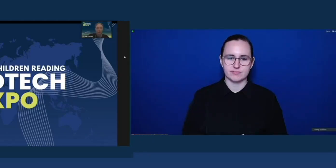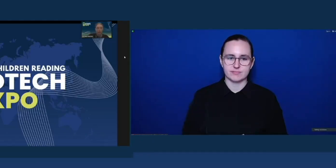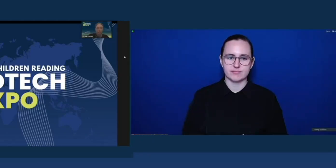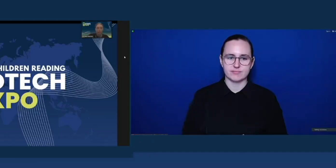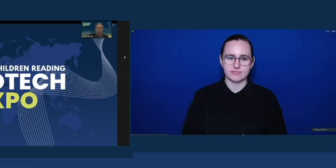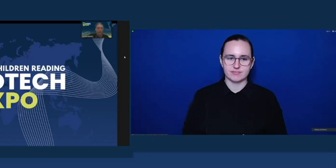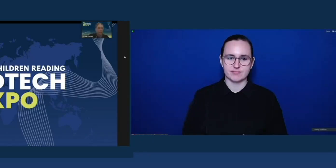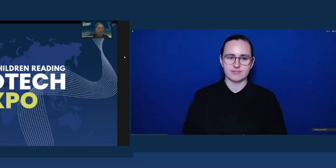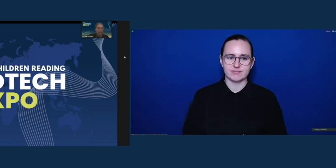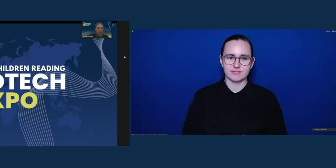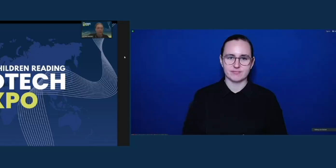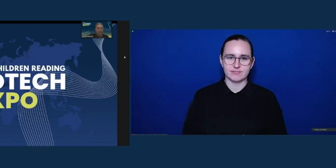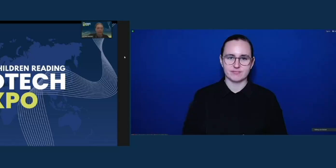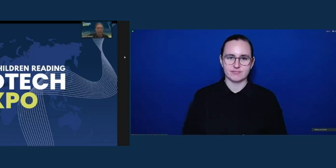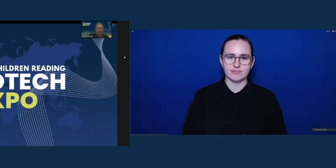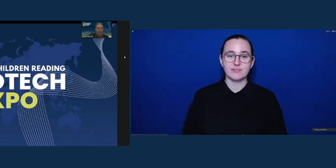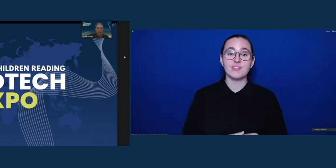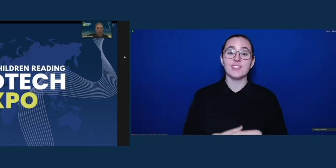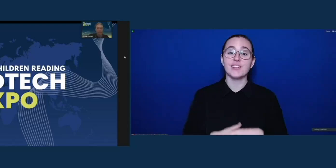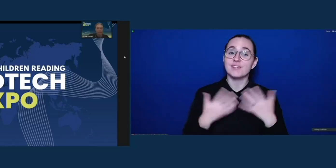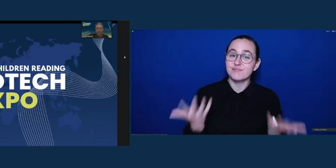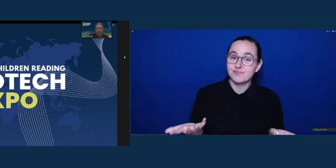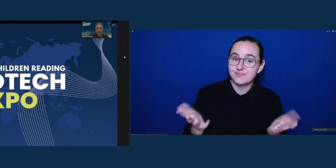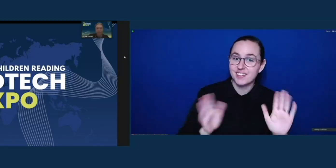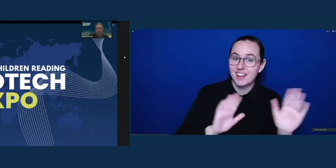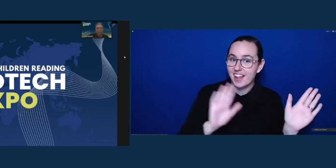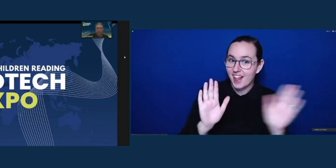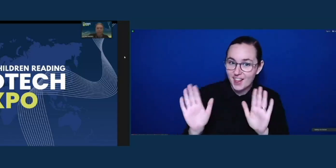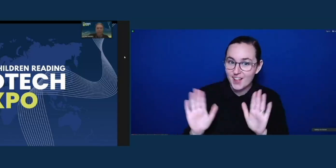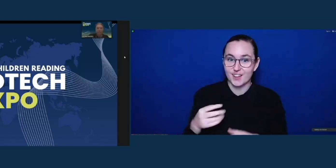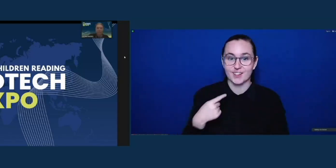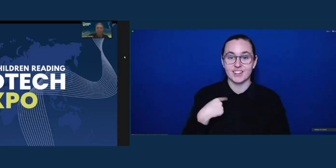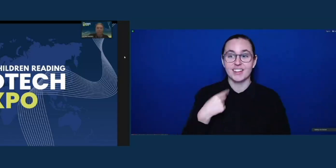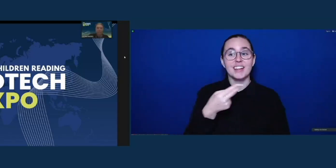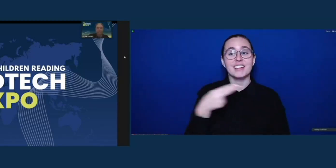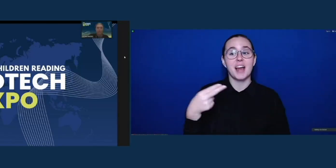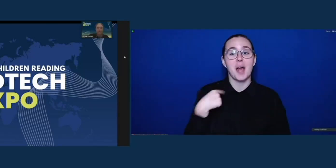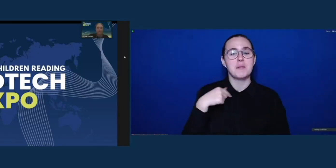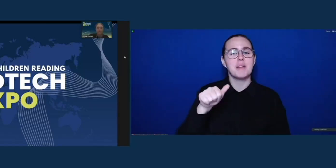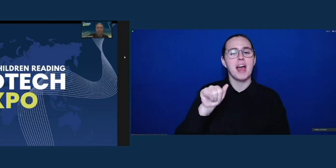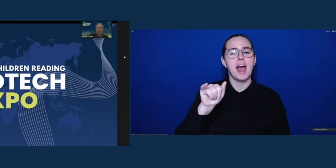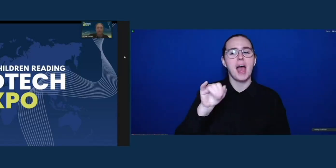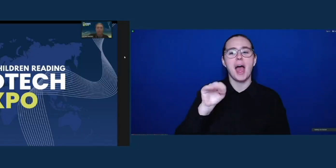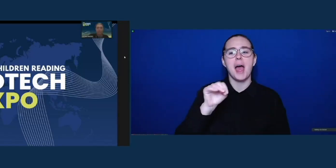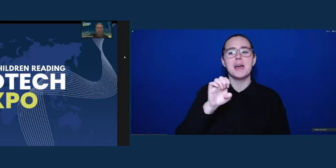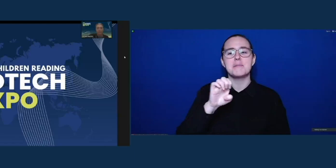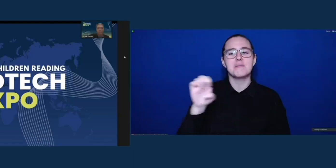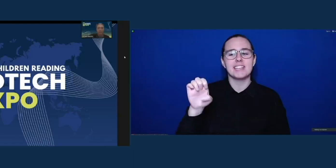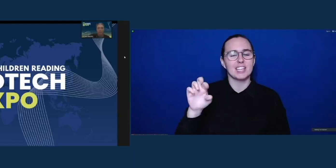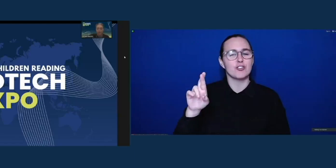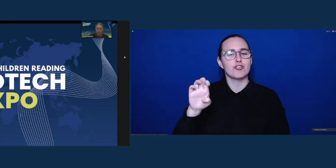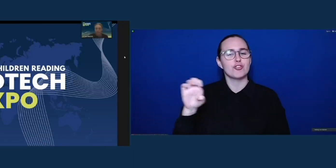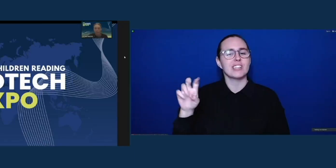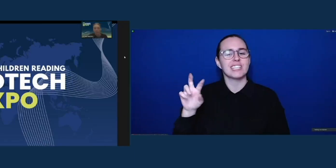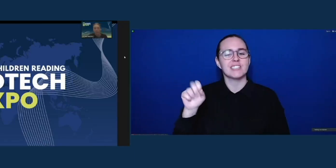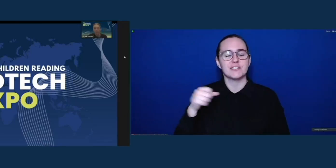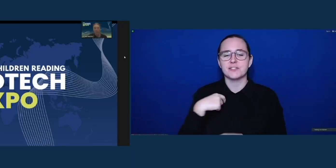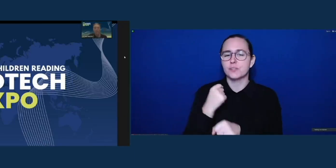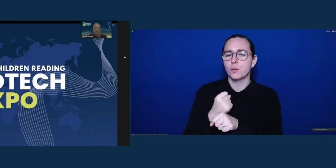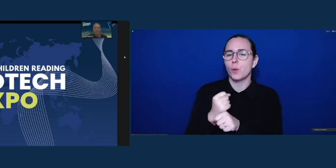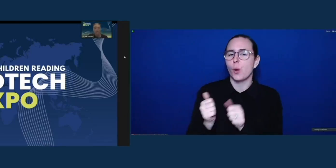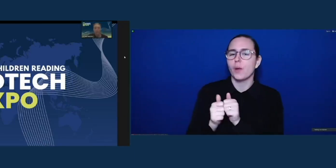Hi, my name's Amy Reeves. I work with an organization called School to School International, and I'm going to